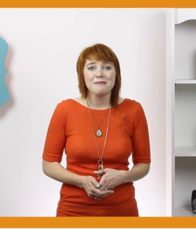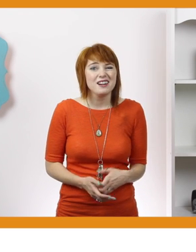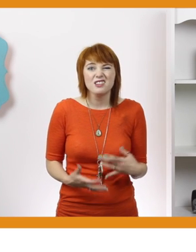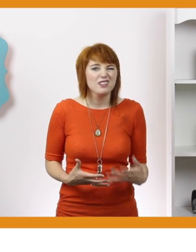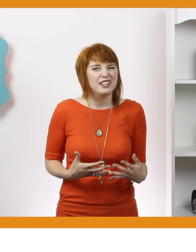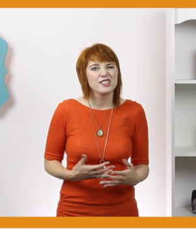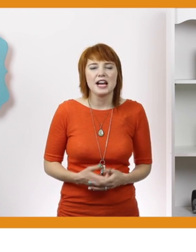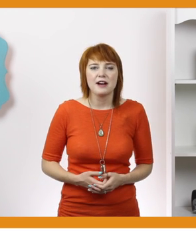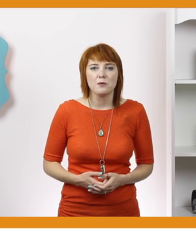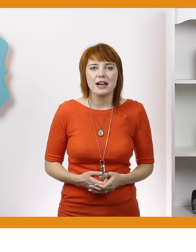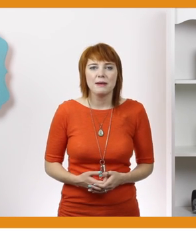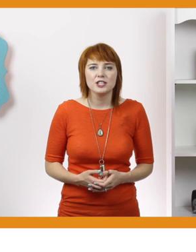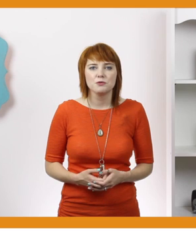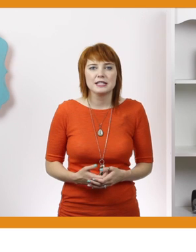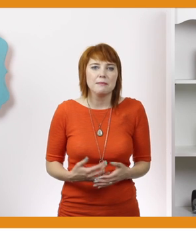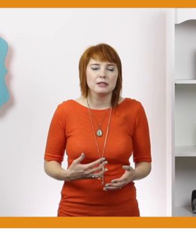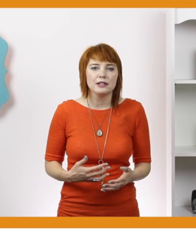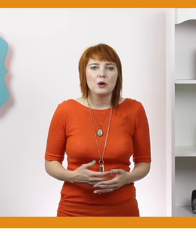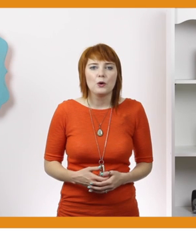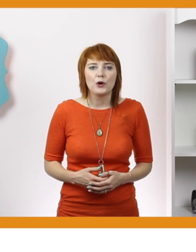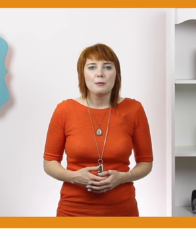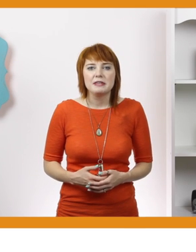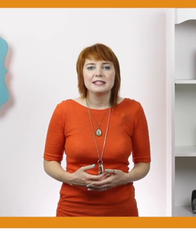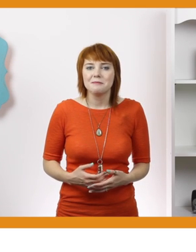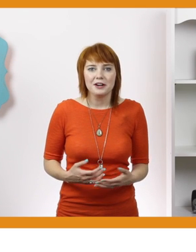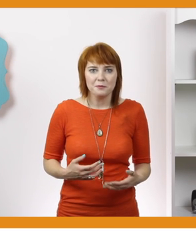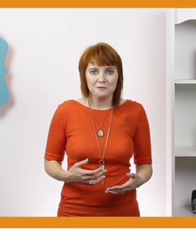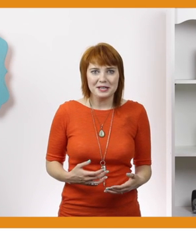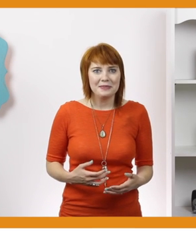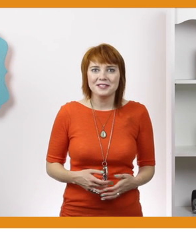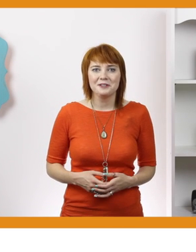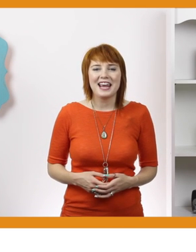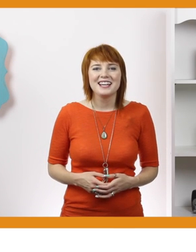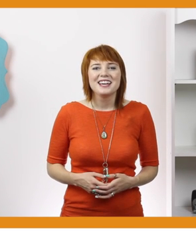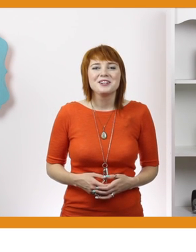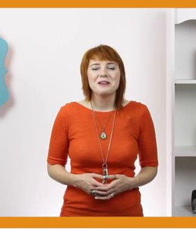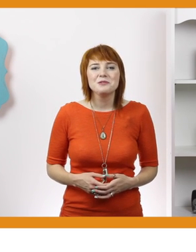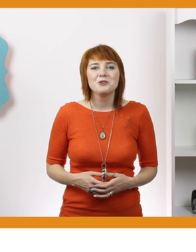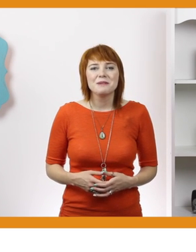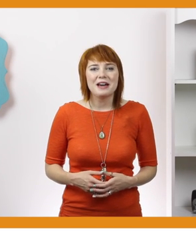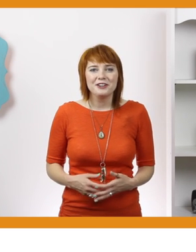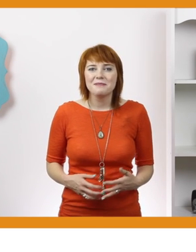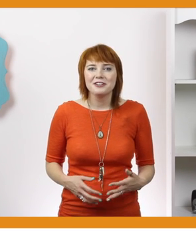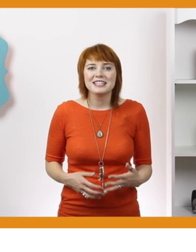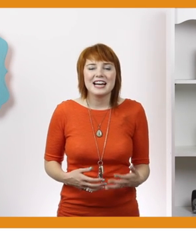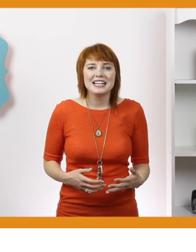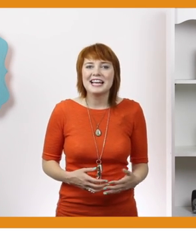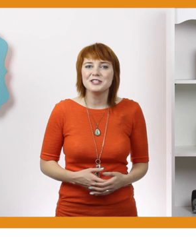might not look like your sign right away it might just resemble it or be the same kind of movement and that's okay. Your baby will get better and better at signing as